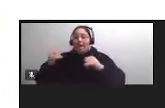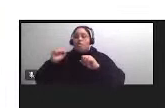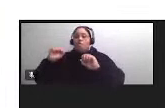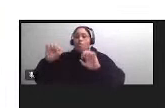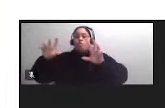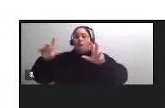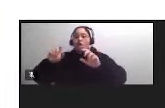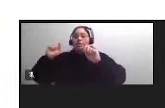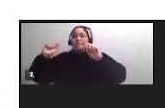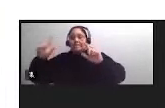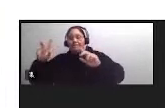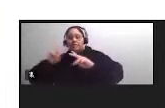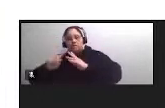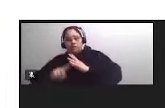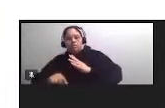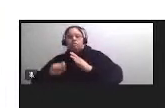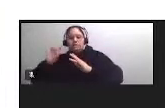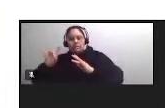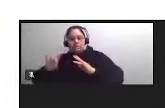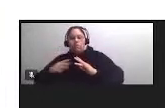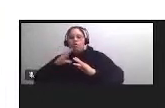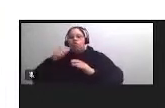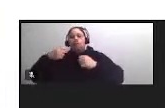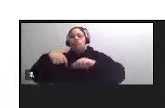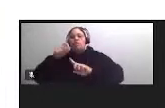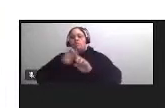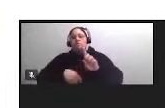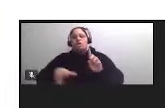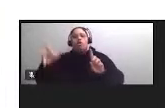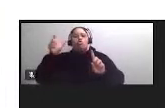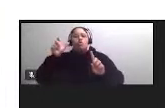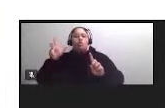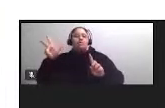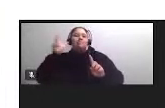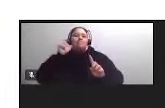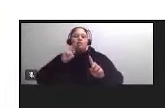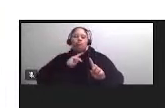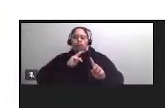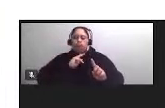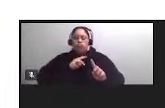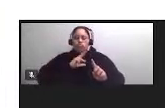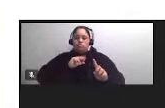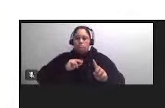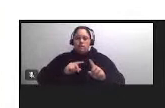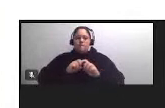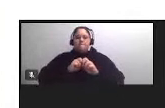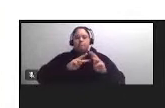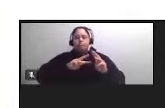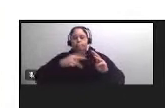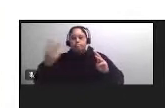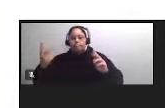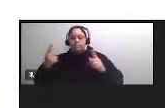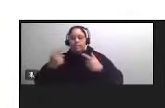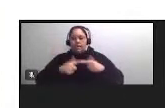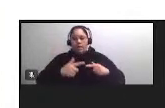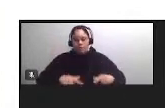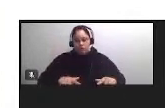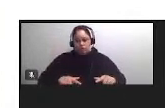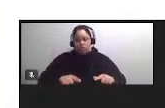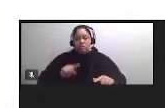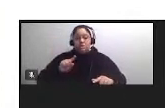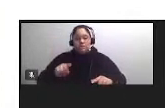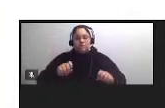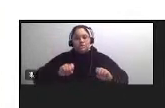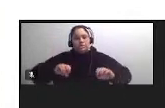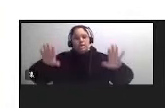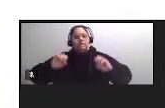the chairpersons to record sound bites in as many languages as possible, which are sent